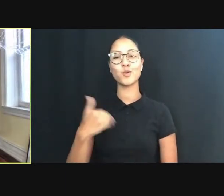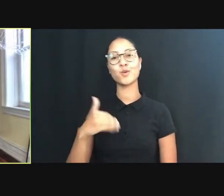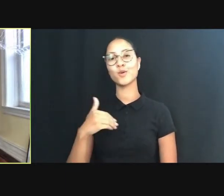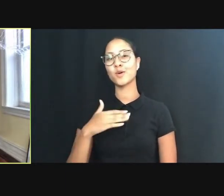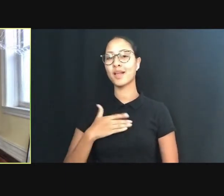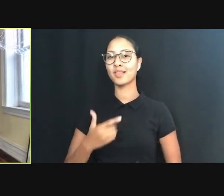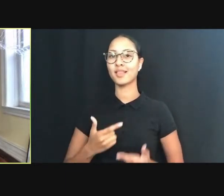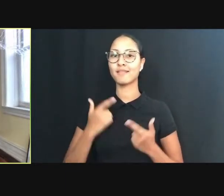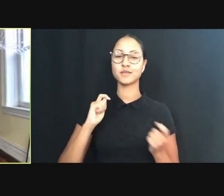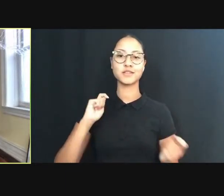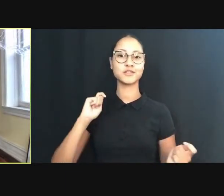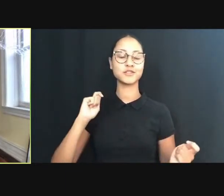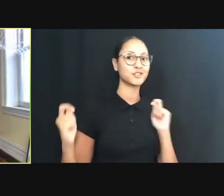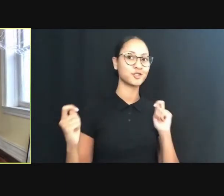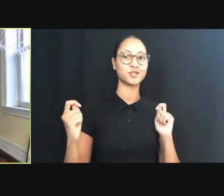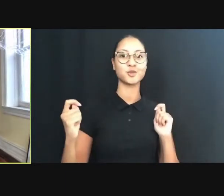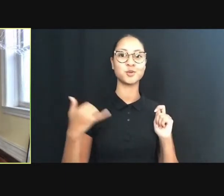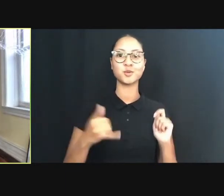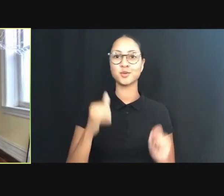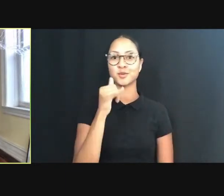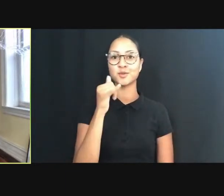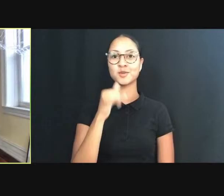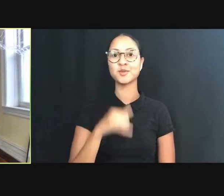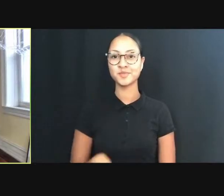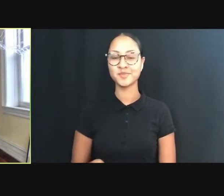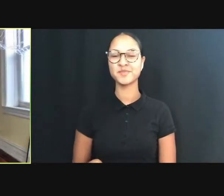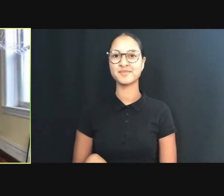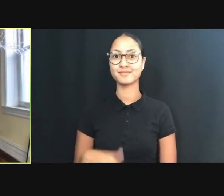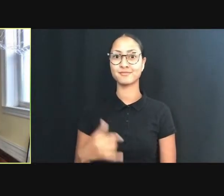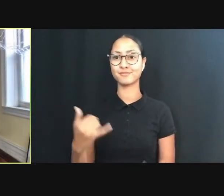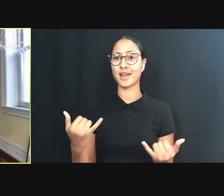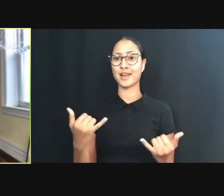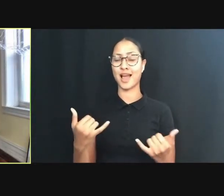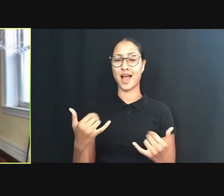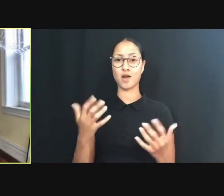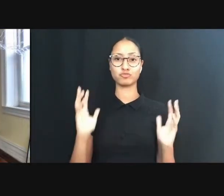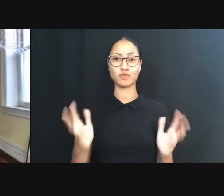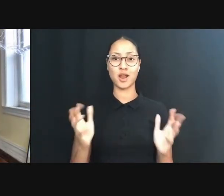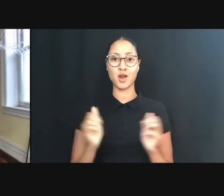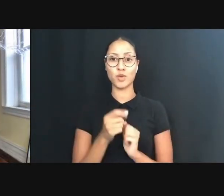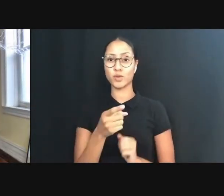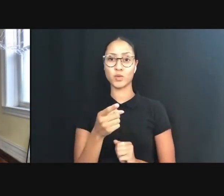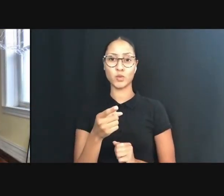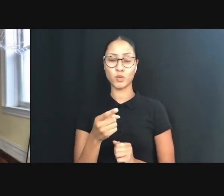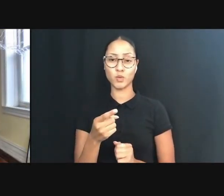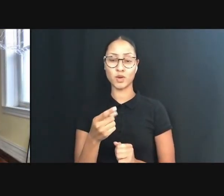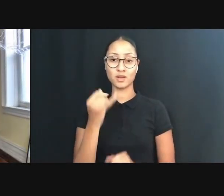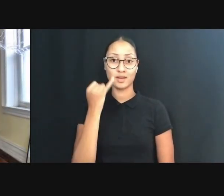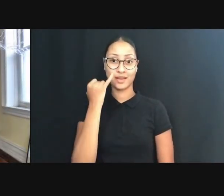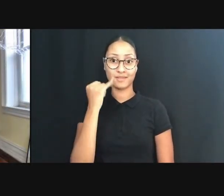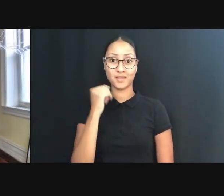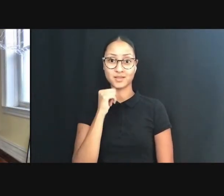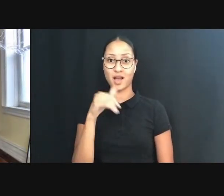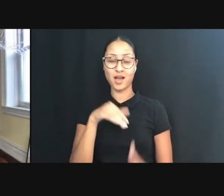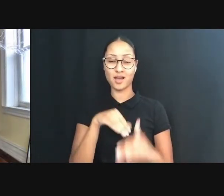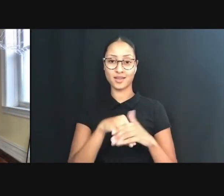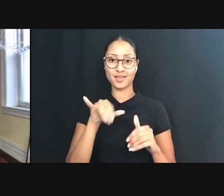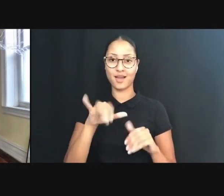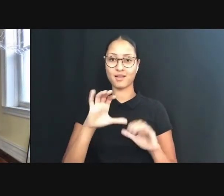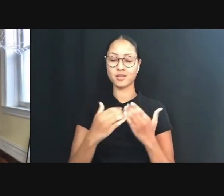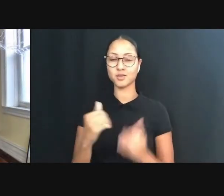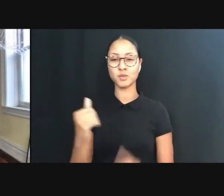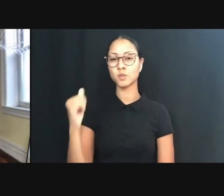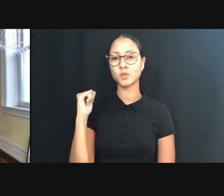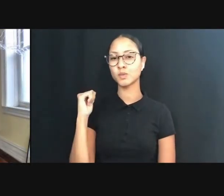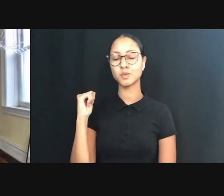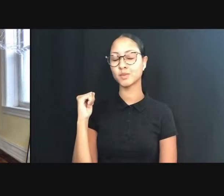be here sitting with you had I not walked into that classroom. You know, people say I was always a